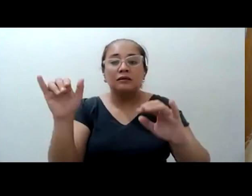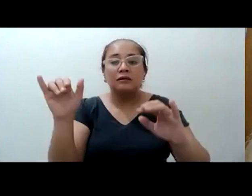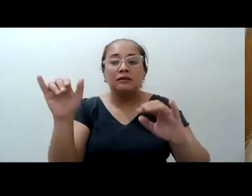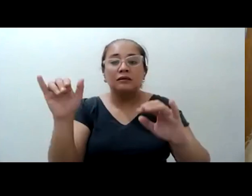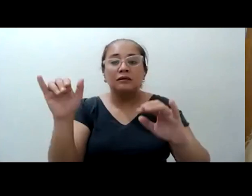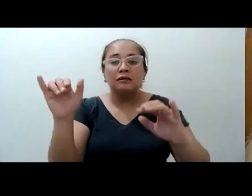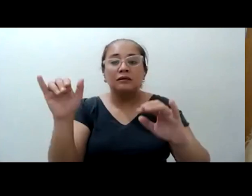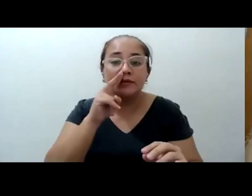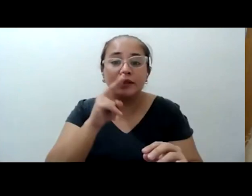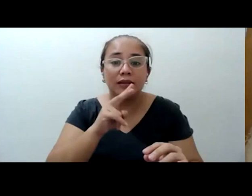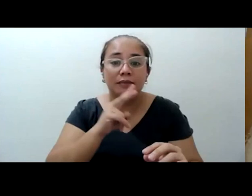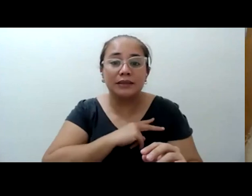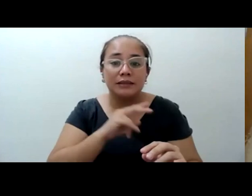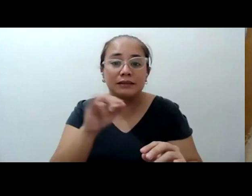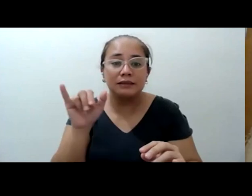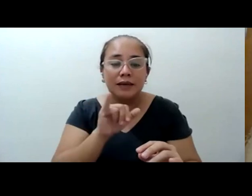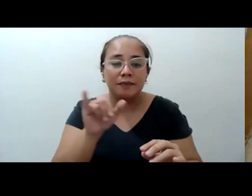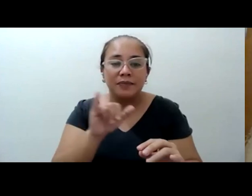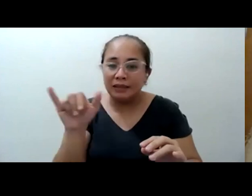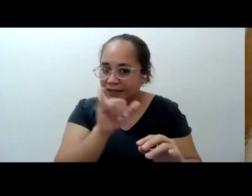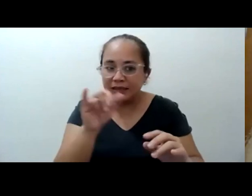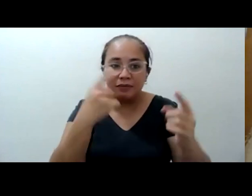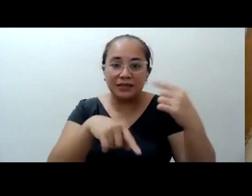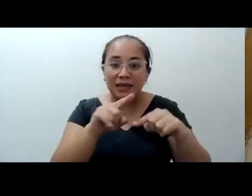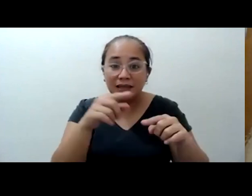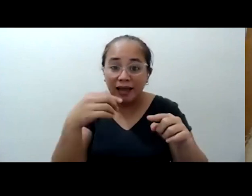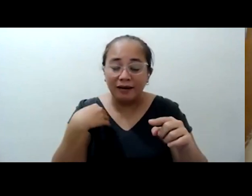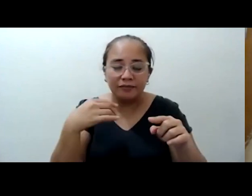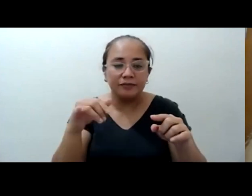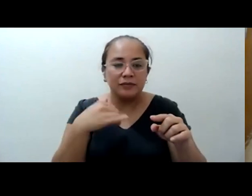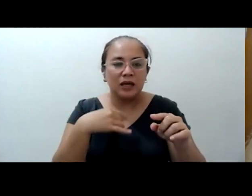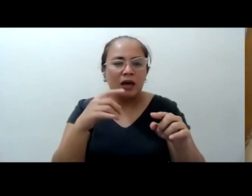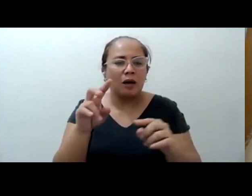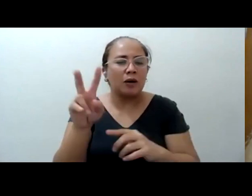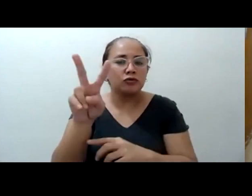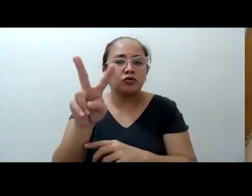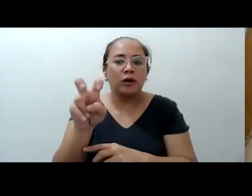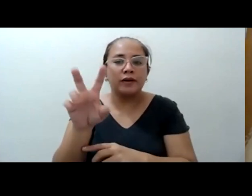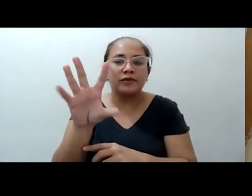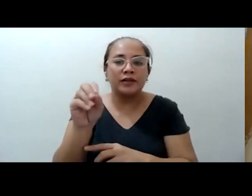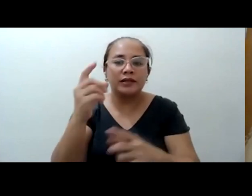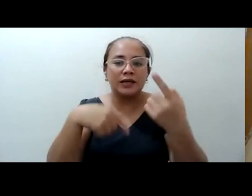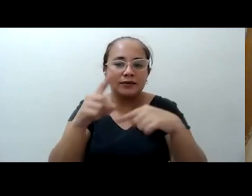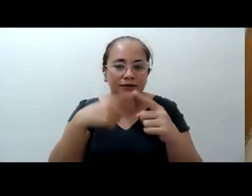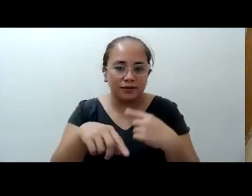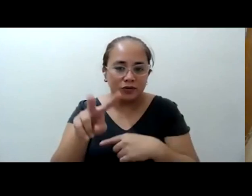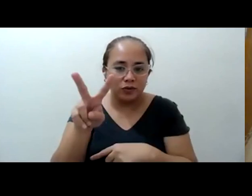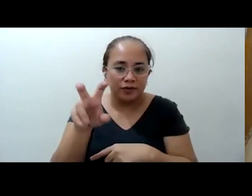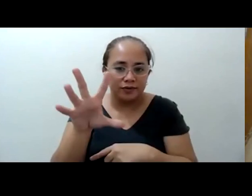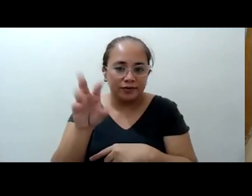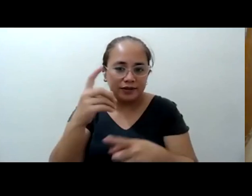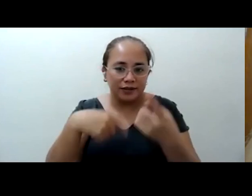dictionary, the same signs that you have. So it's about 250 signs, I think.